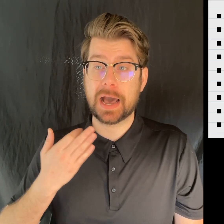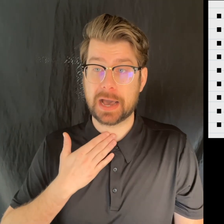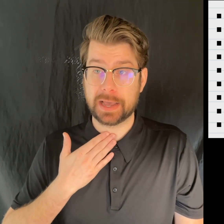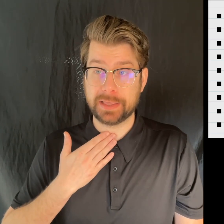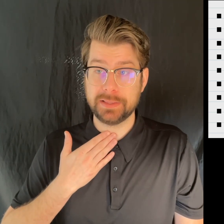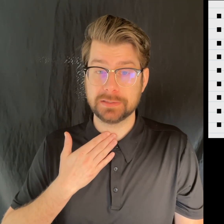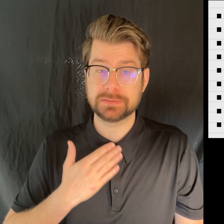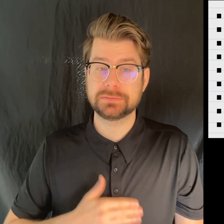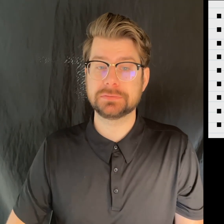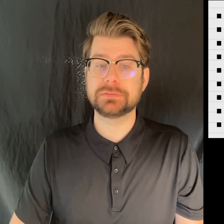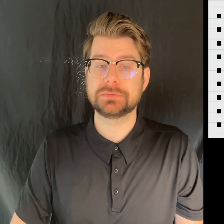high,